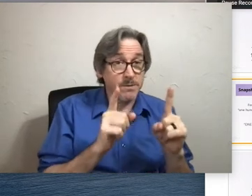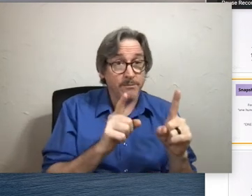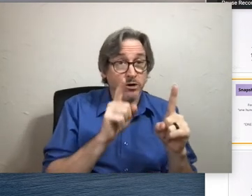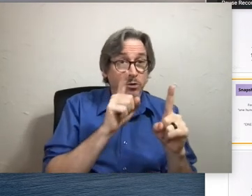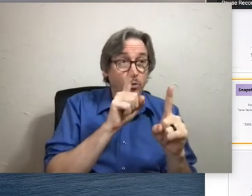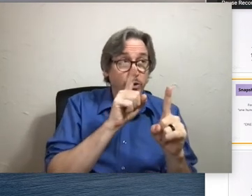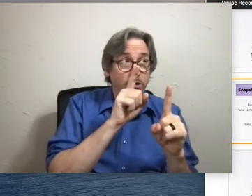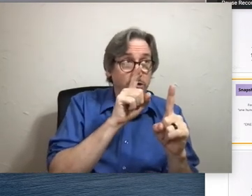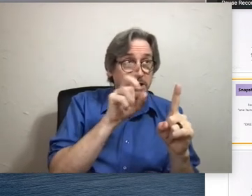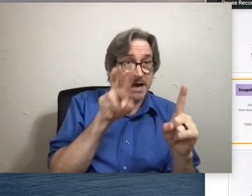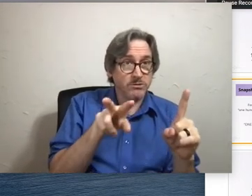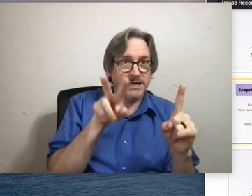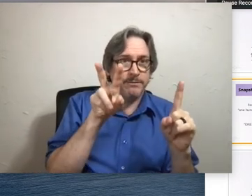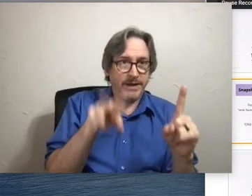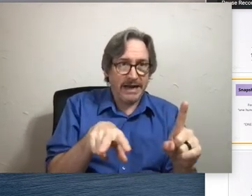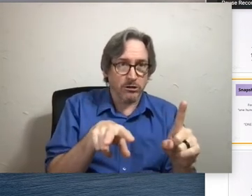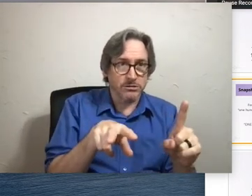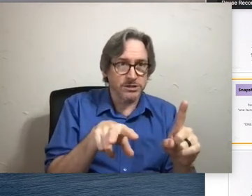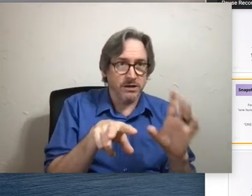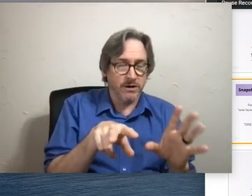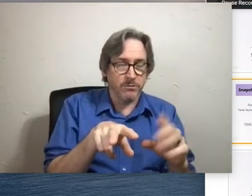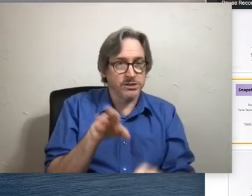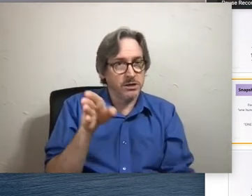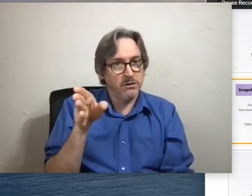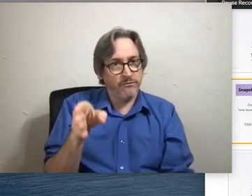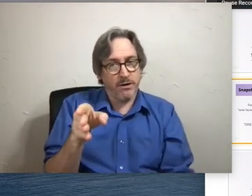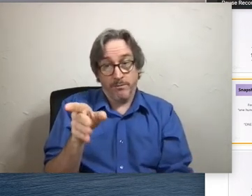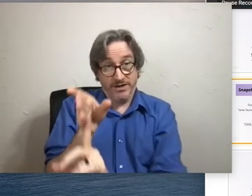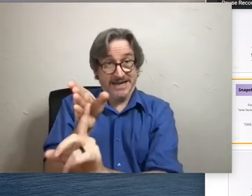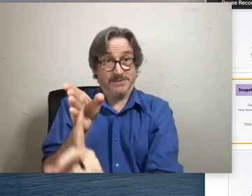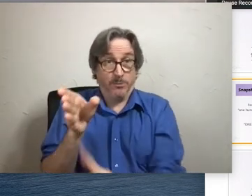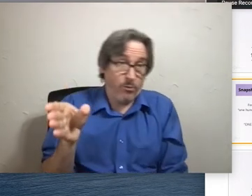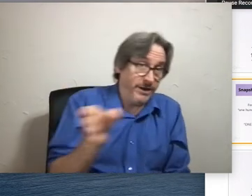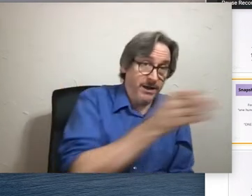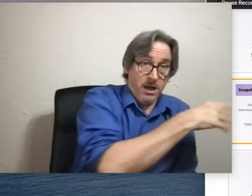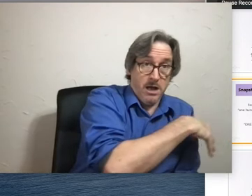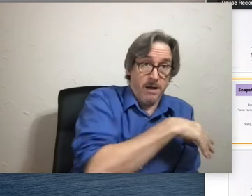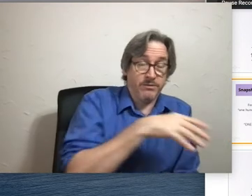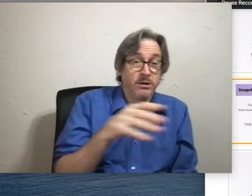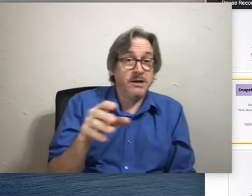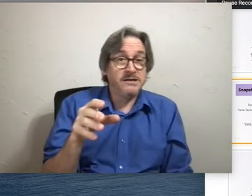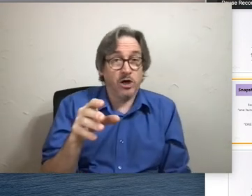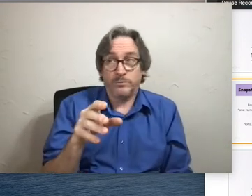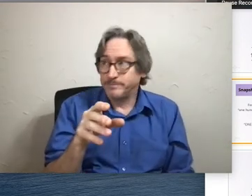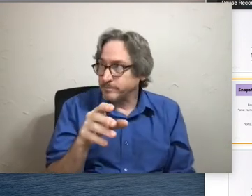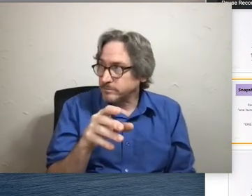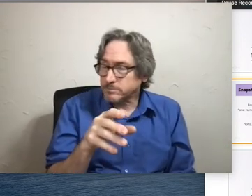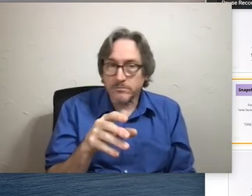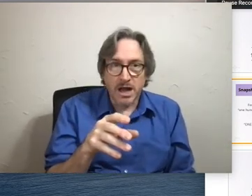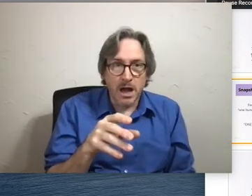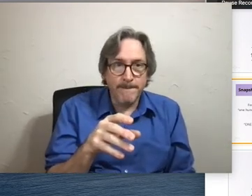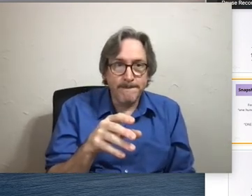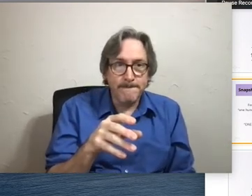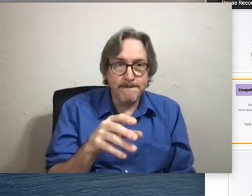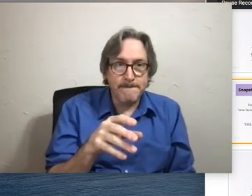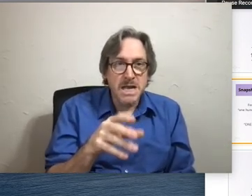Because remember, we are counting pairs of numbers from the decimal point up. So